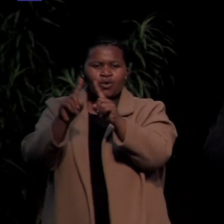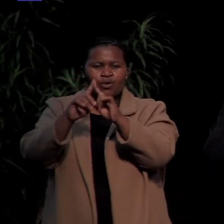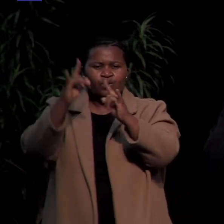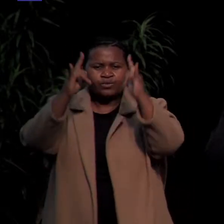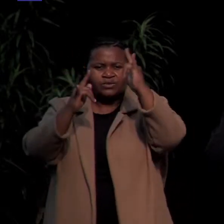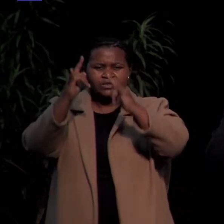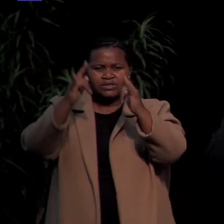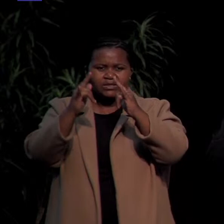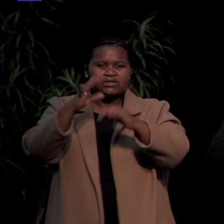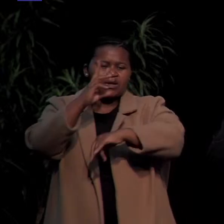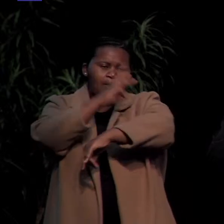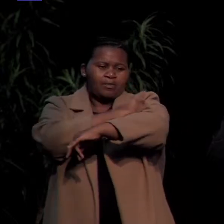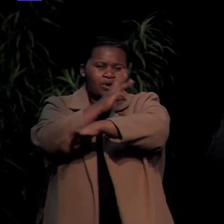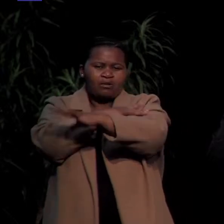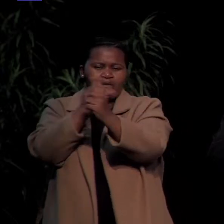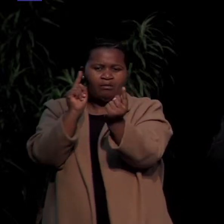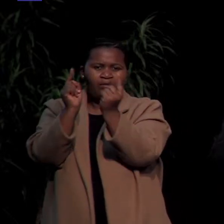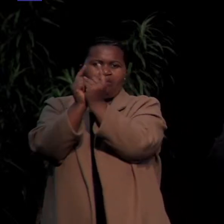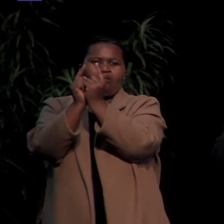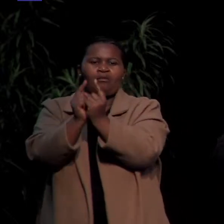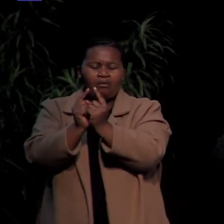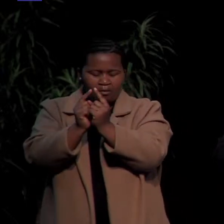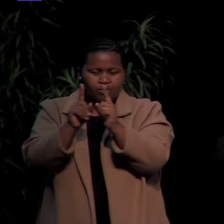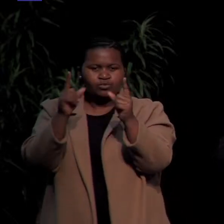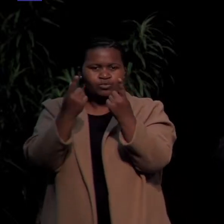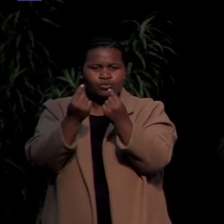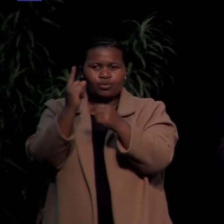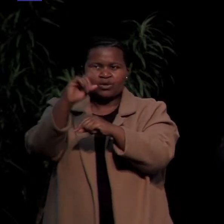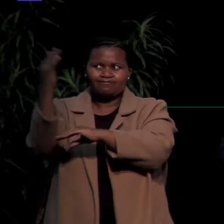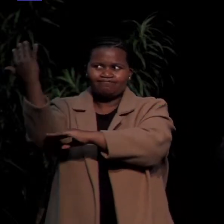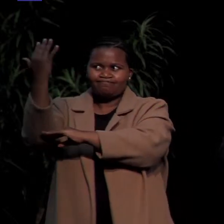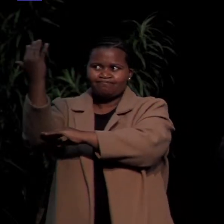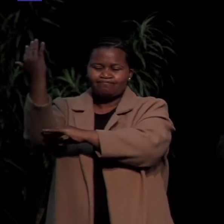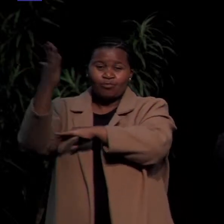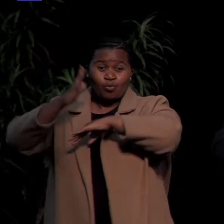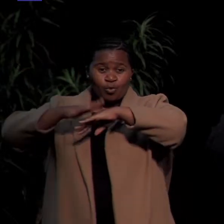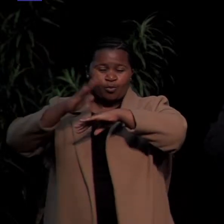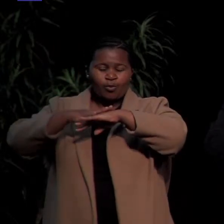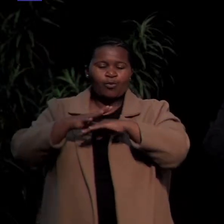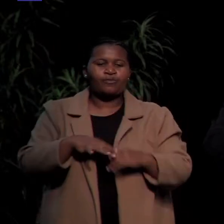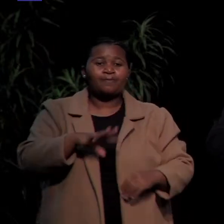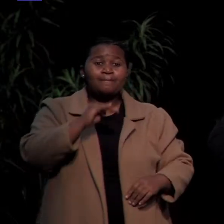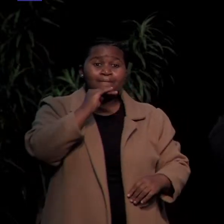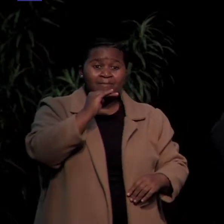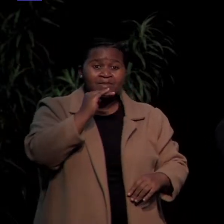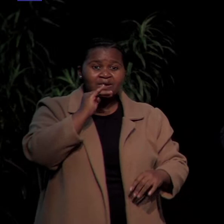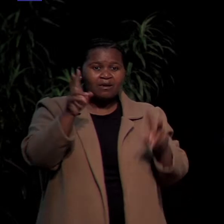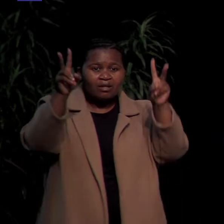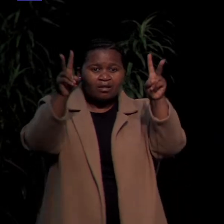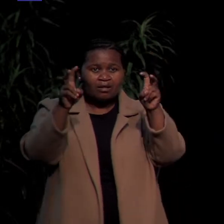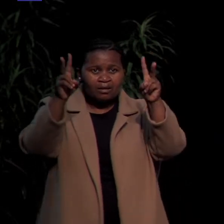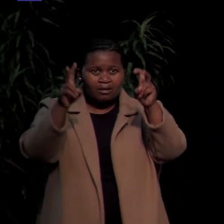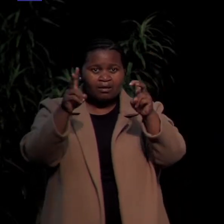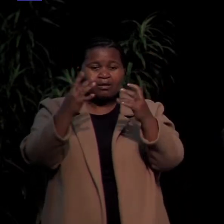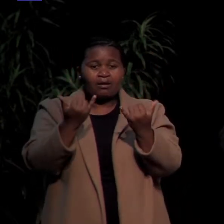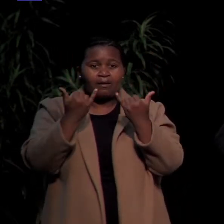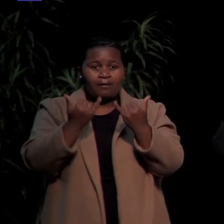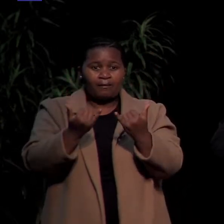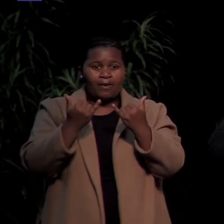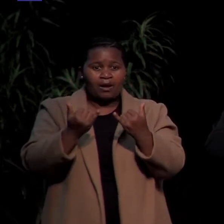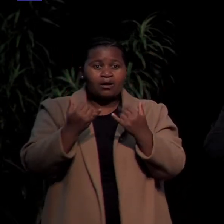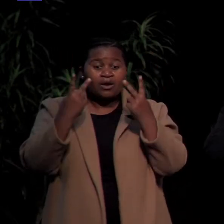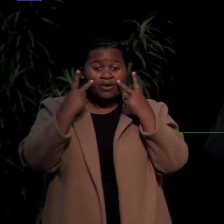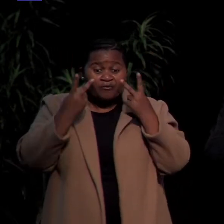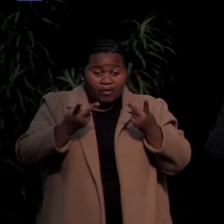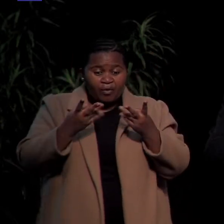and the CFO met with National Treasury to make further representations last week. Therefore, the matter of rollovers is currently under